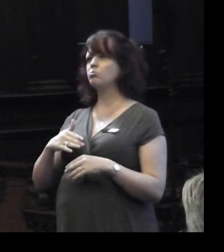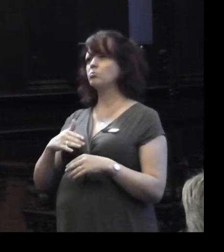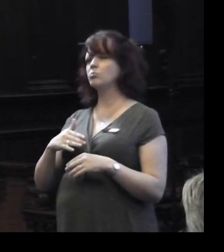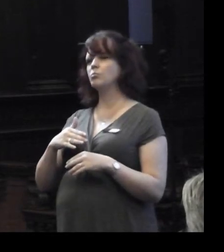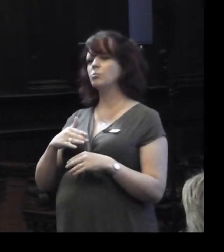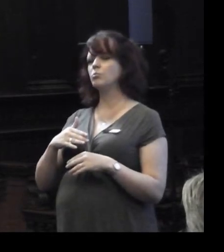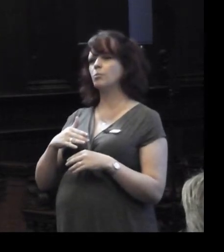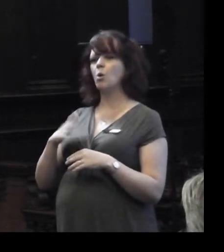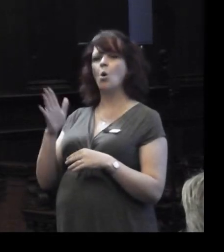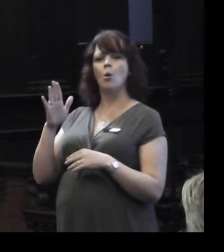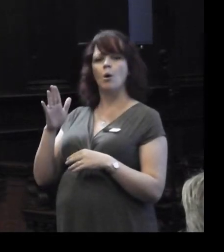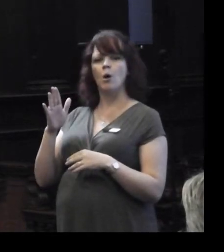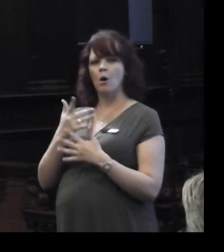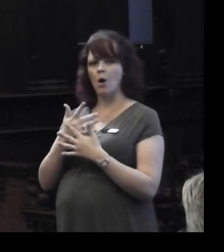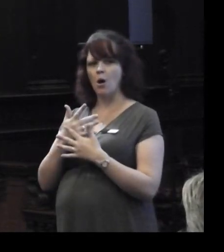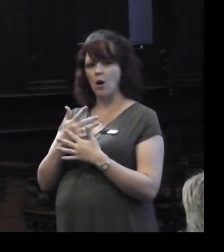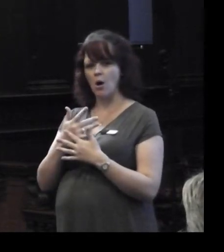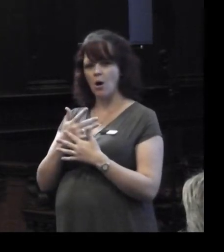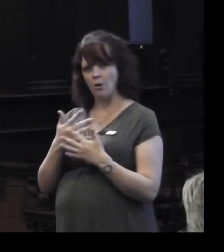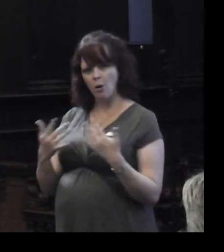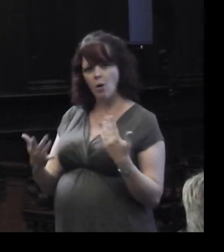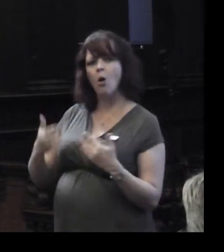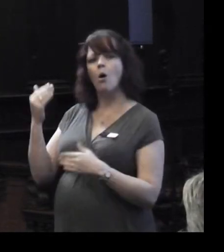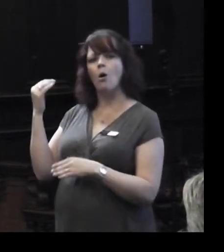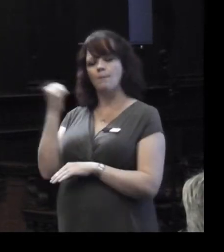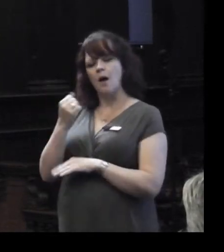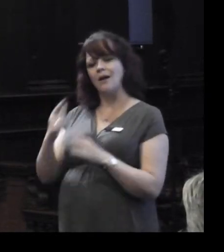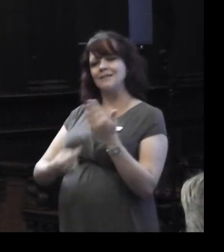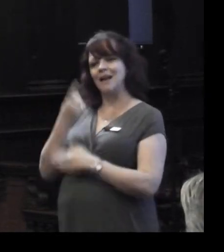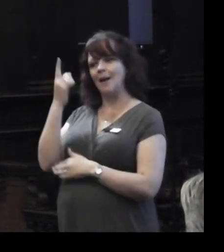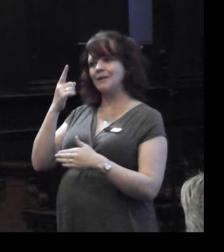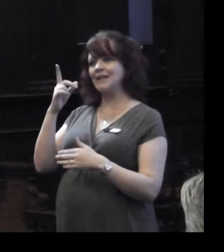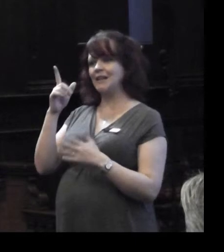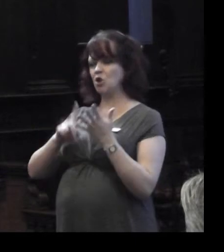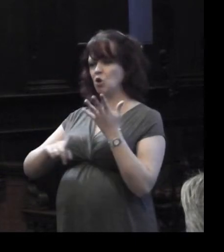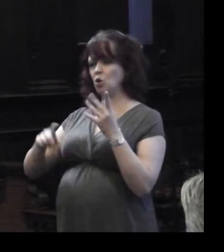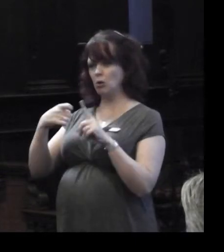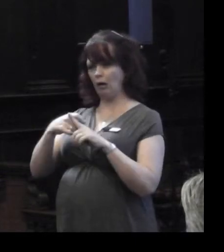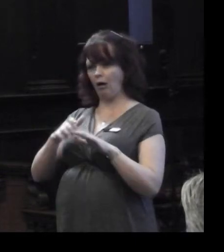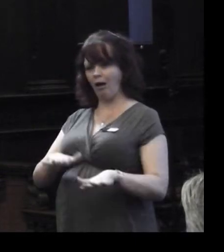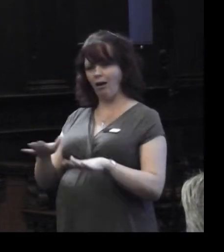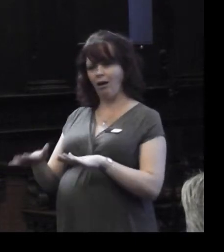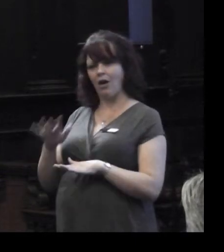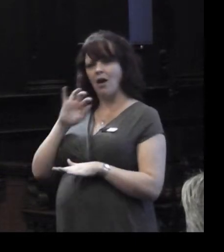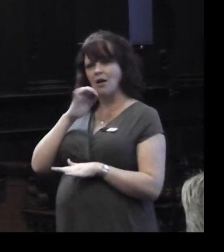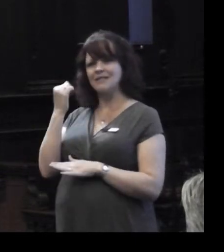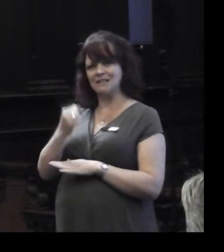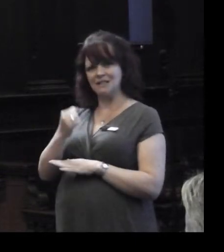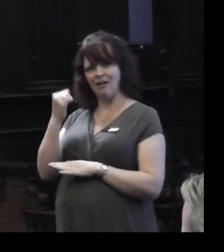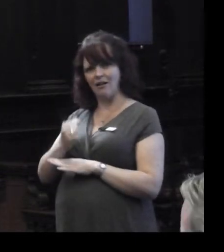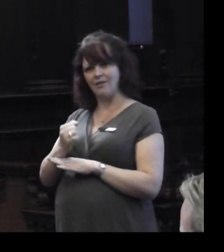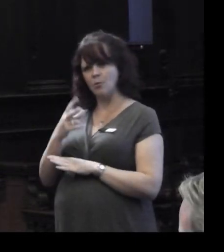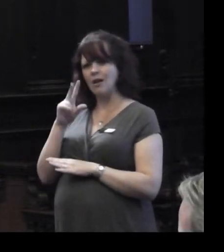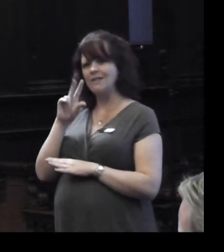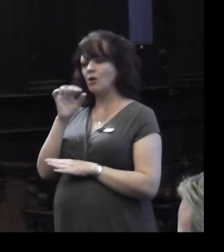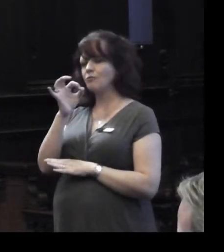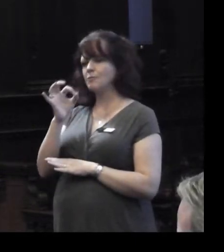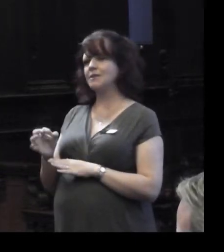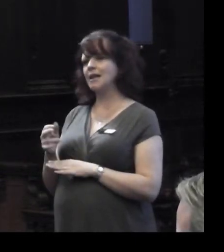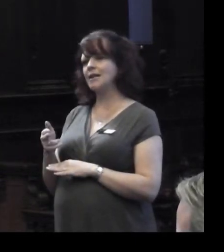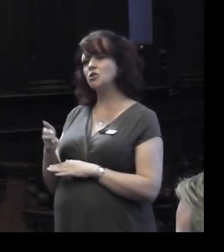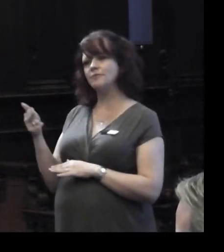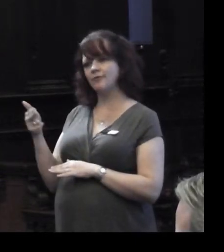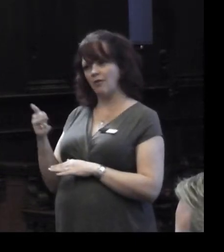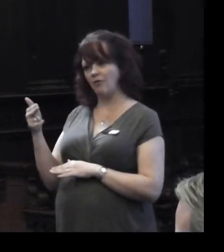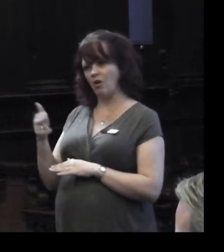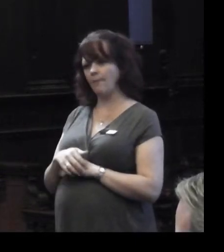to 12% involving a firearm. I would now like to welcome Judge Nelligan, who has recently